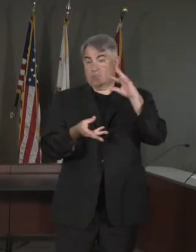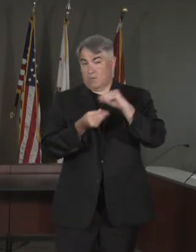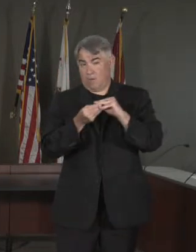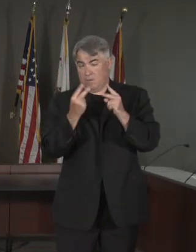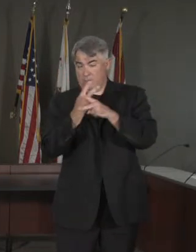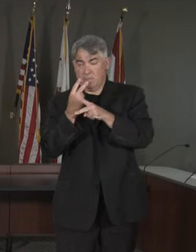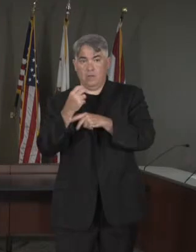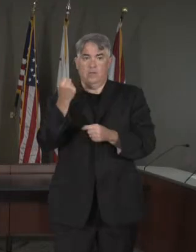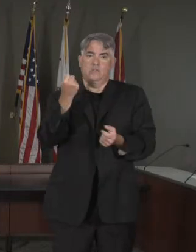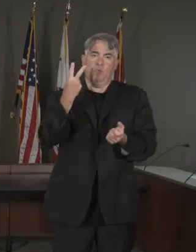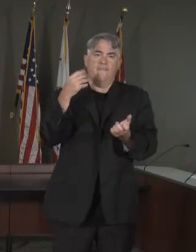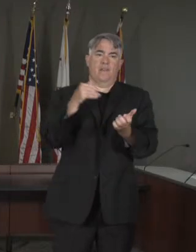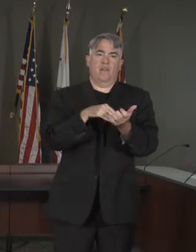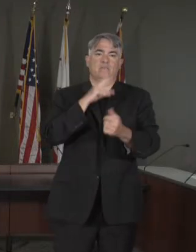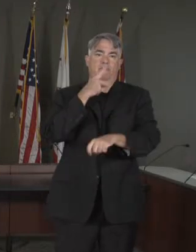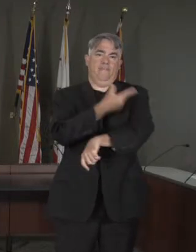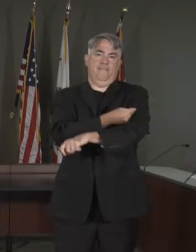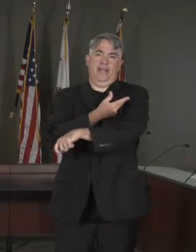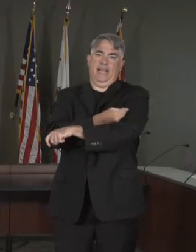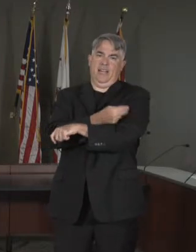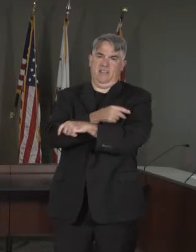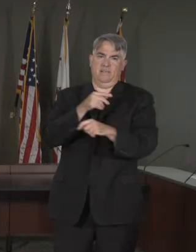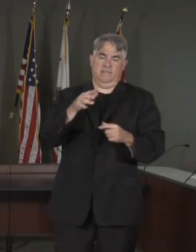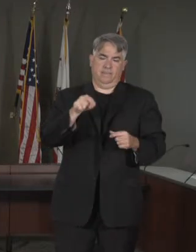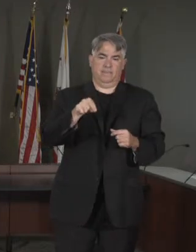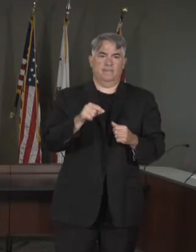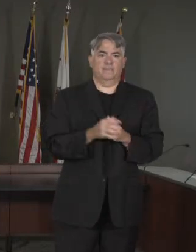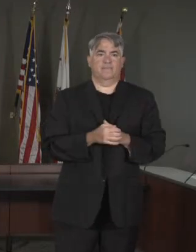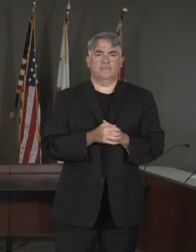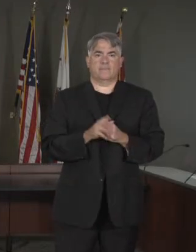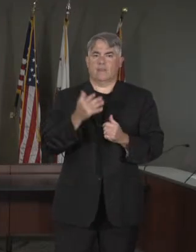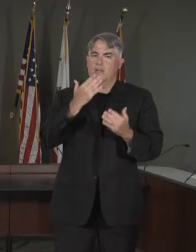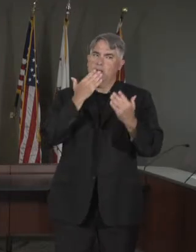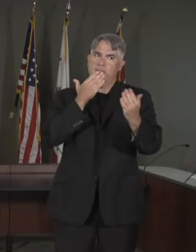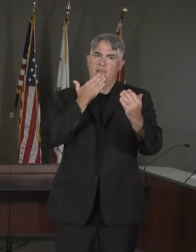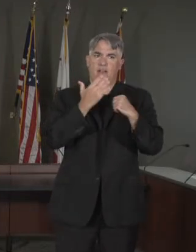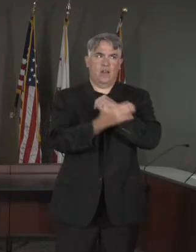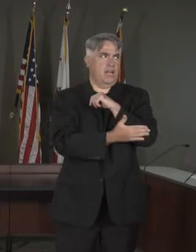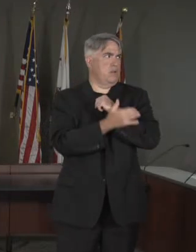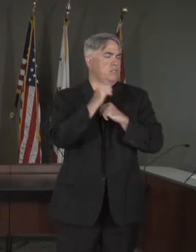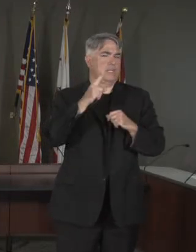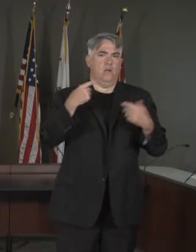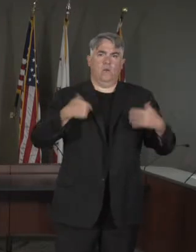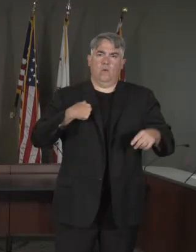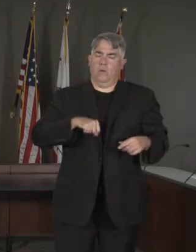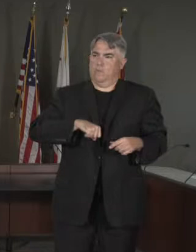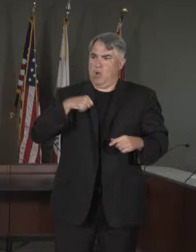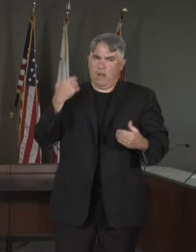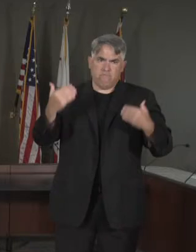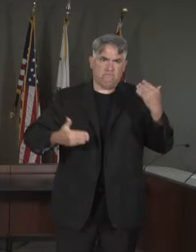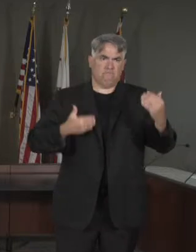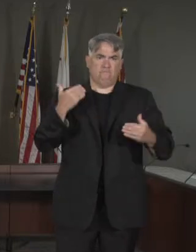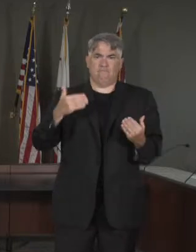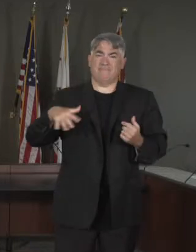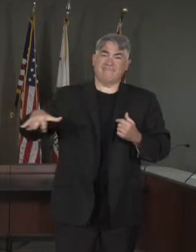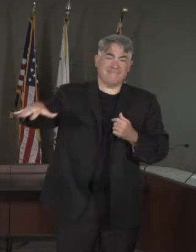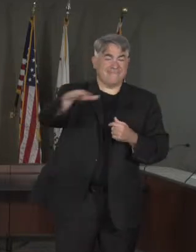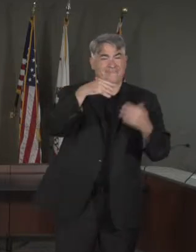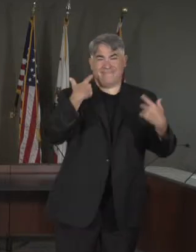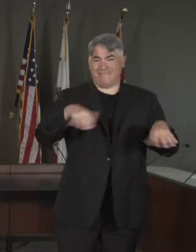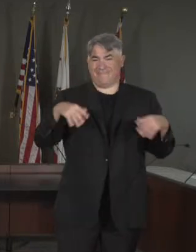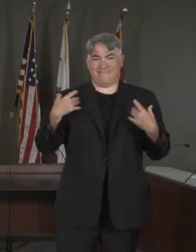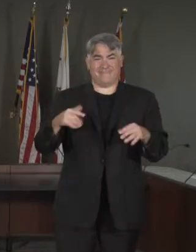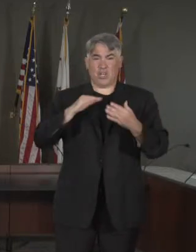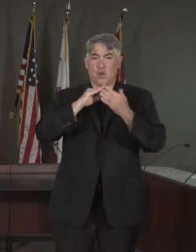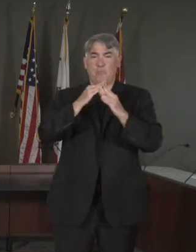12,000. I'm so proud of the county for leading this program and has been an example for our communities along the U.S.-Mexico border.